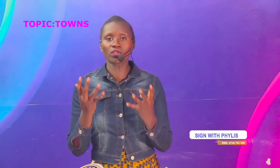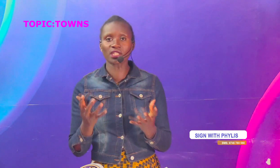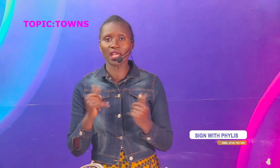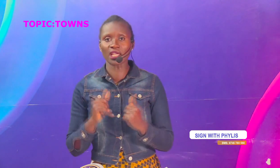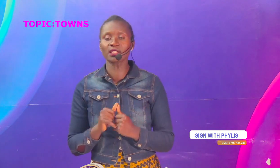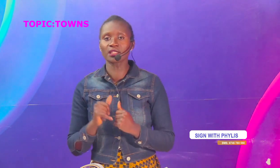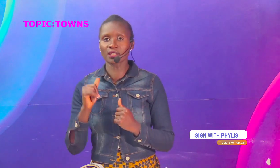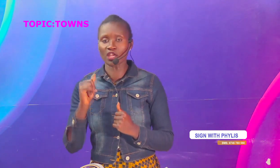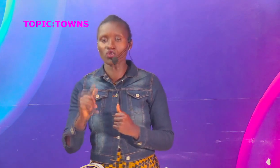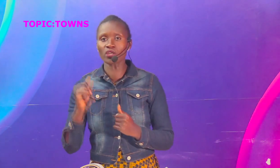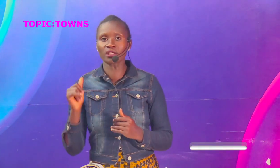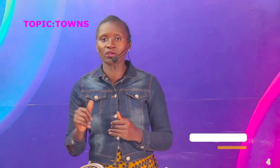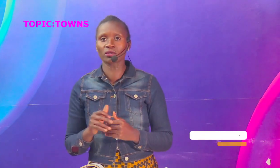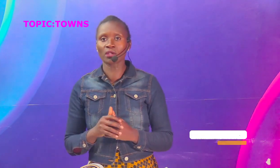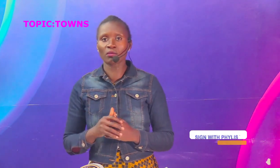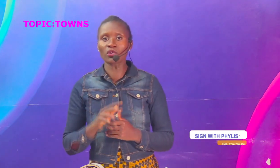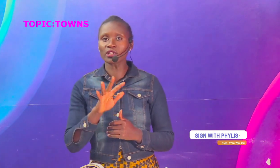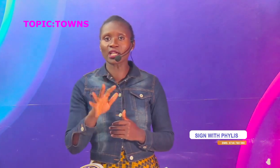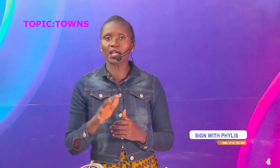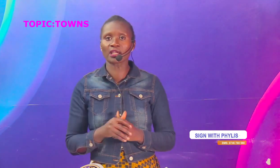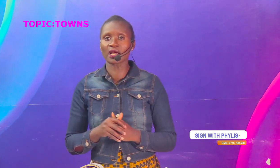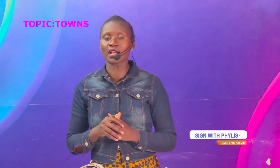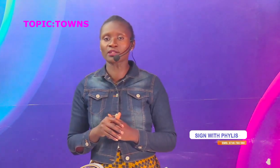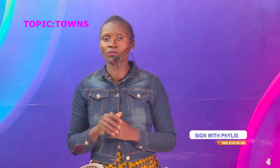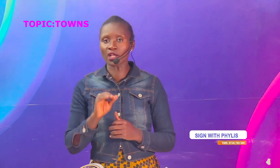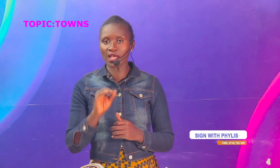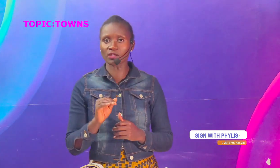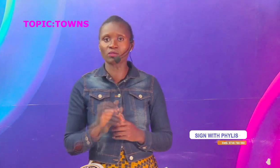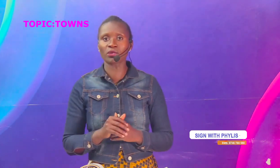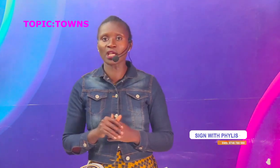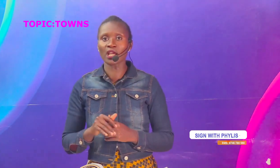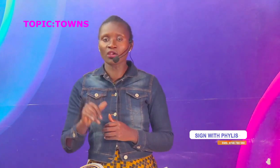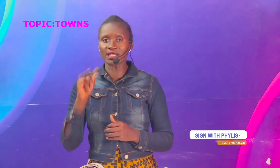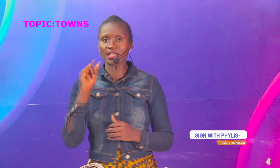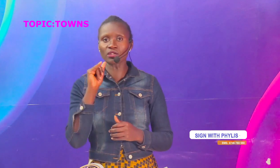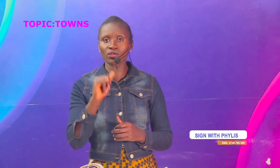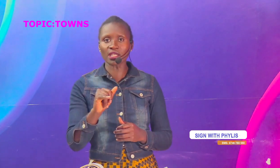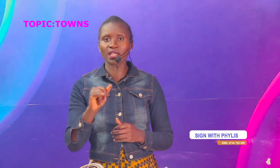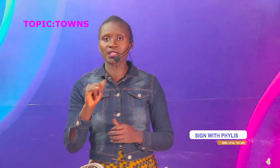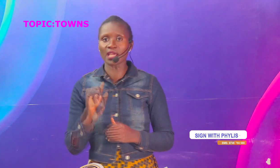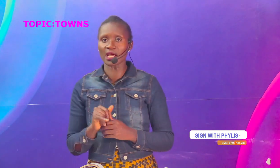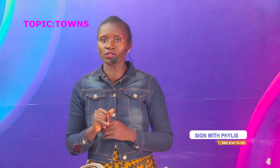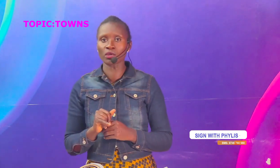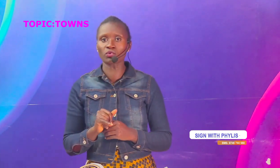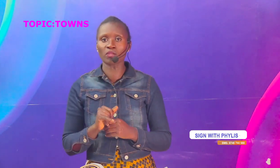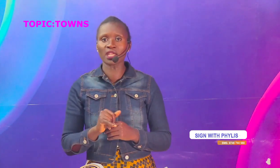sign Nanyuki town? Because there are a small airstrip there, you're just using that airstrip to make it sign